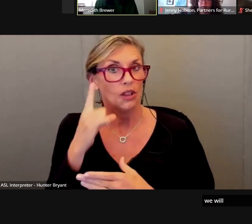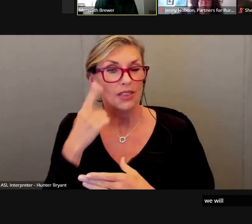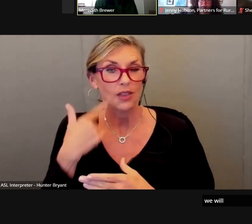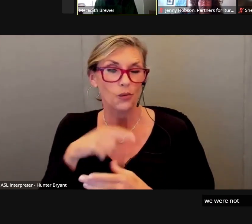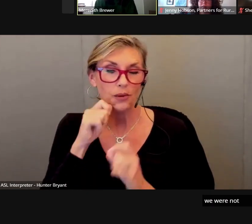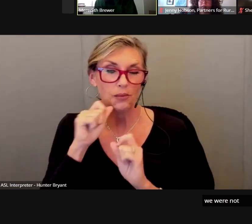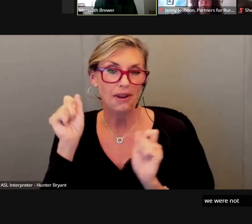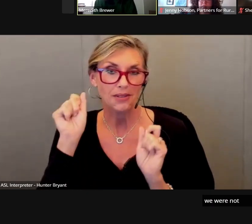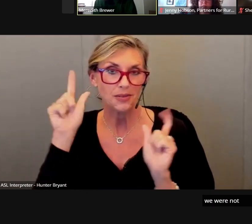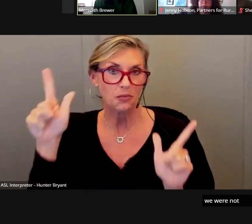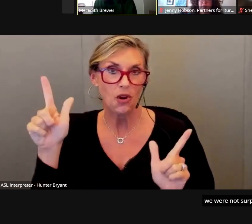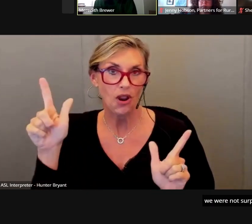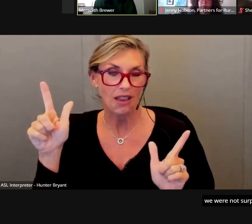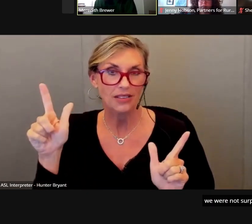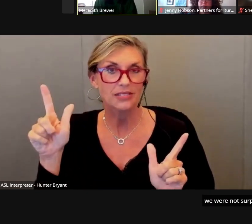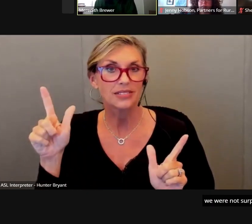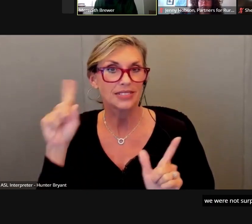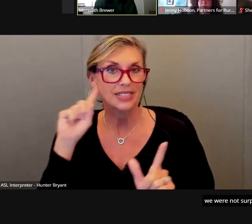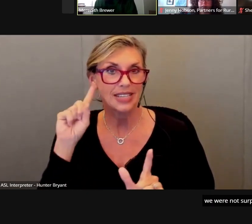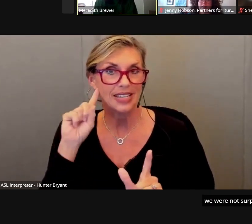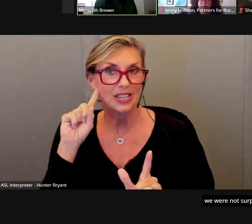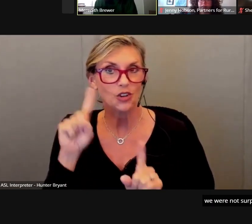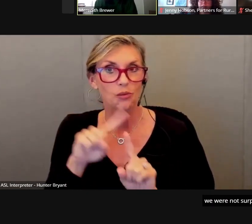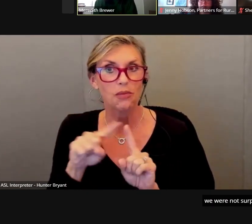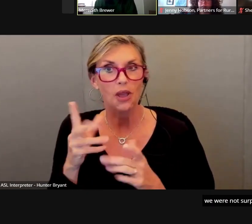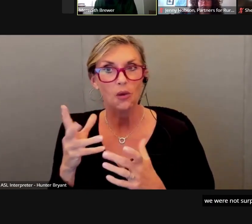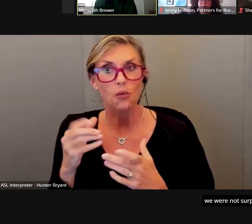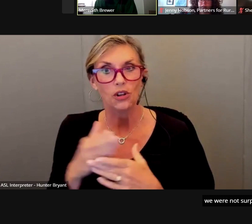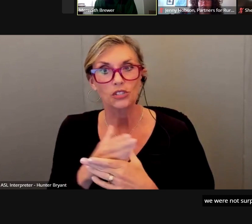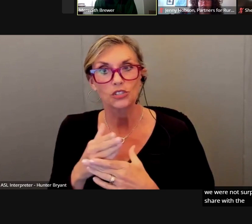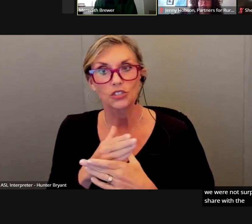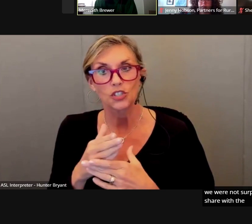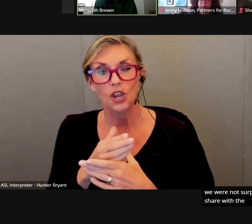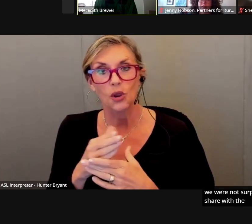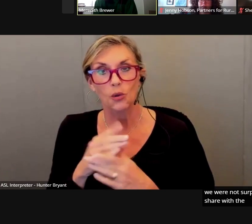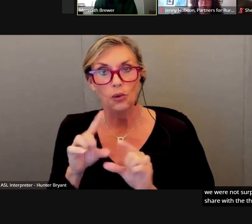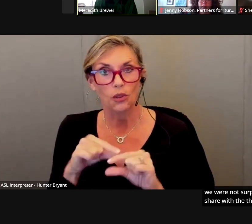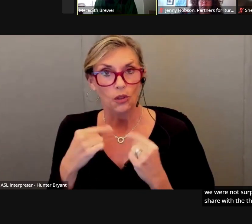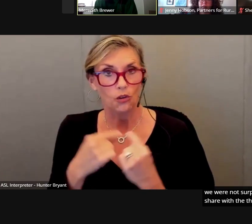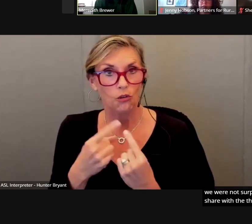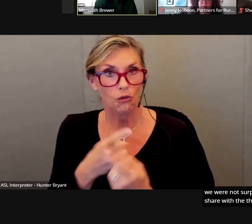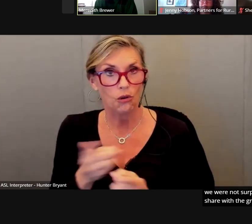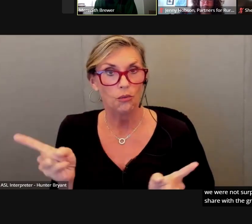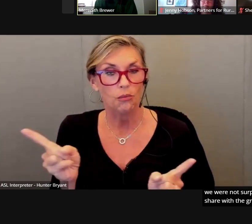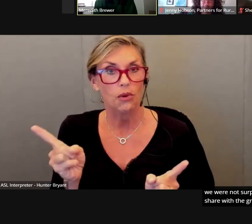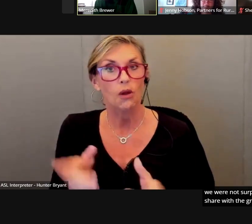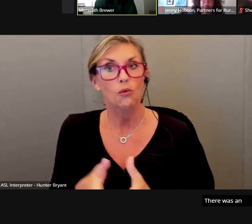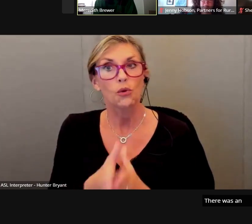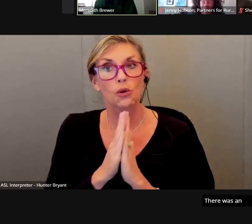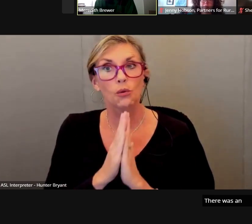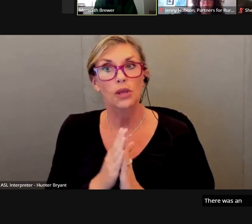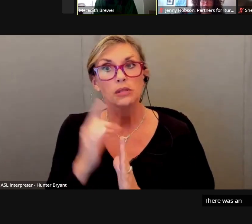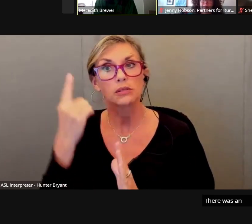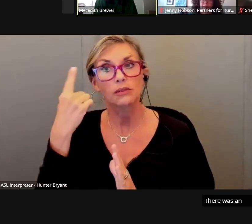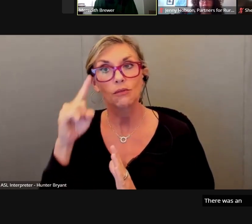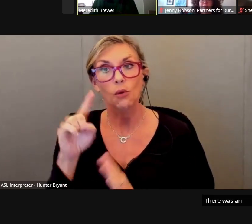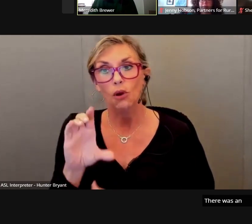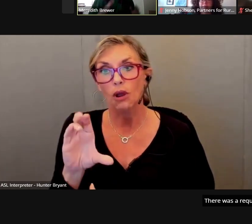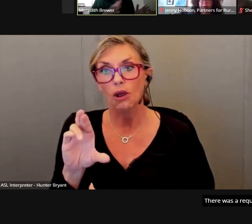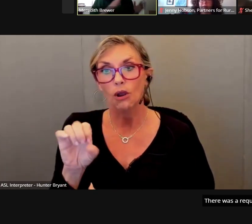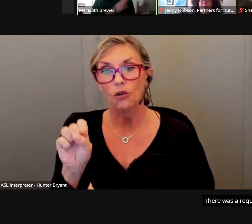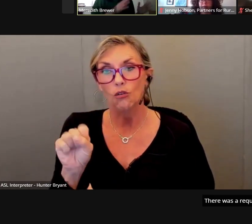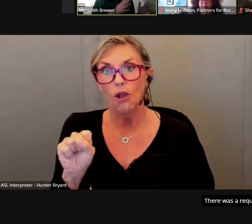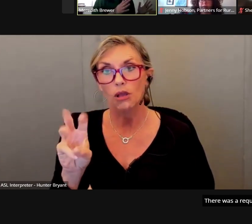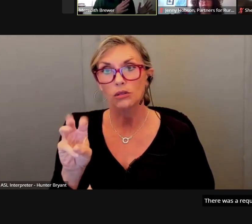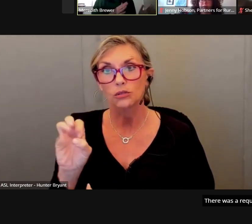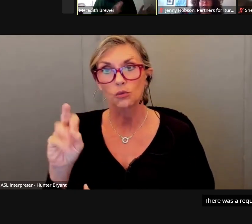to hear, but I do want to share with the group as a whole. There was a request for a crosswalk between the 10